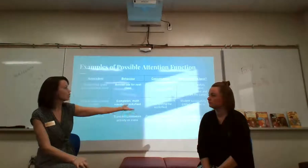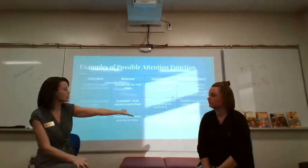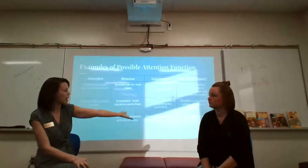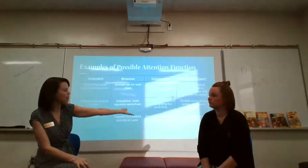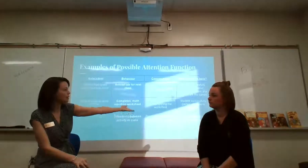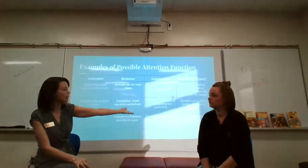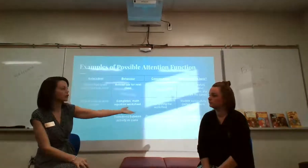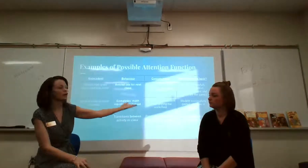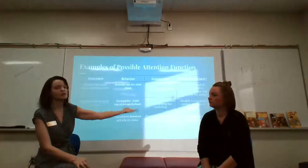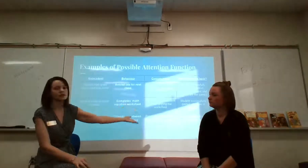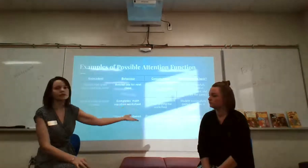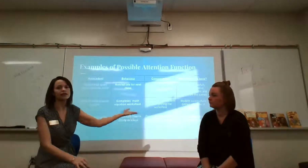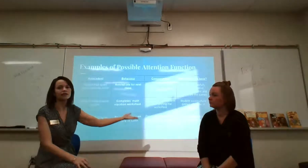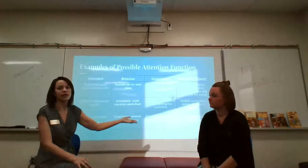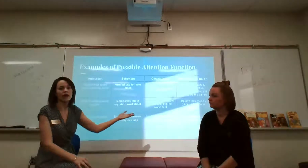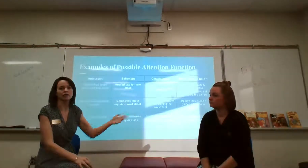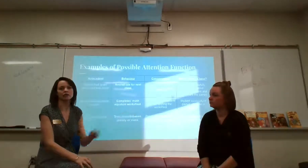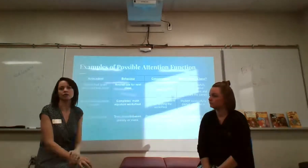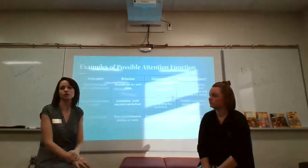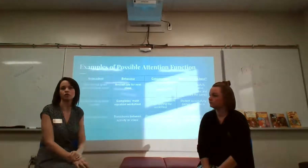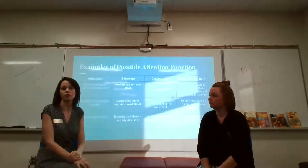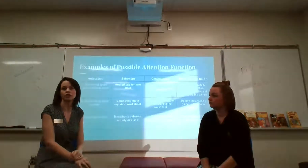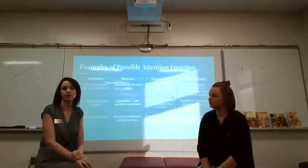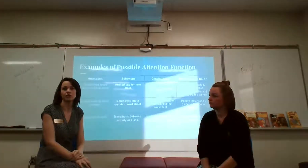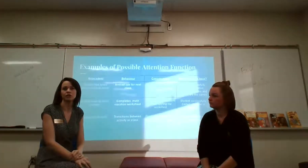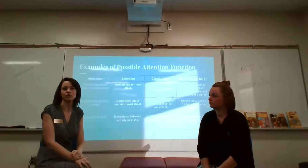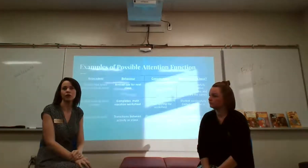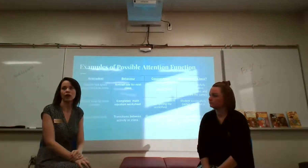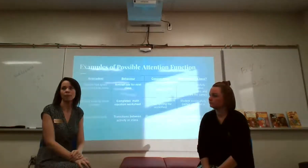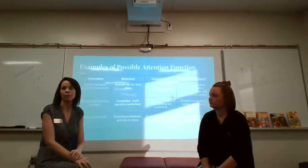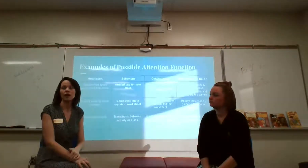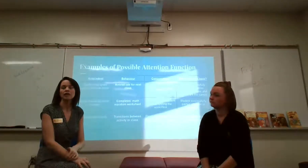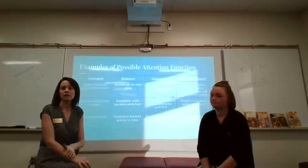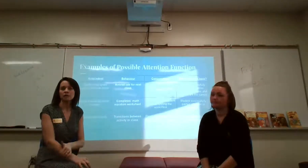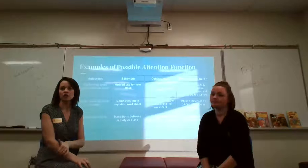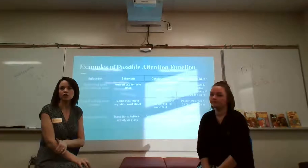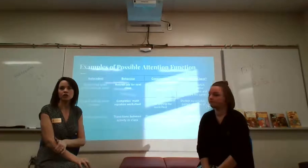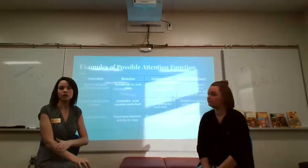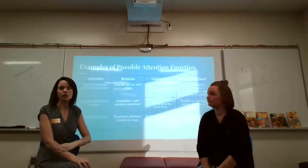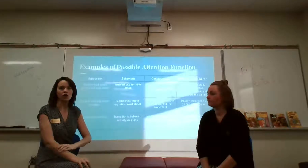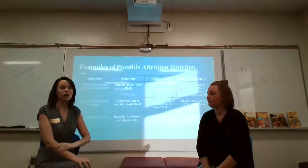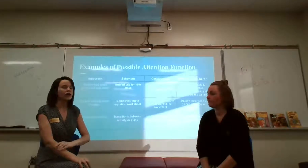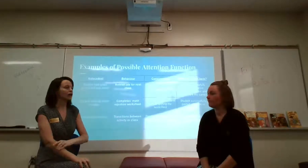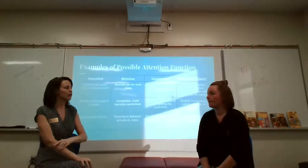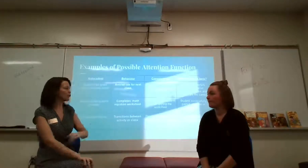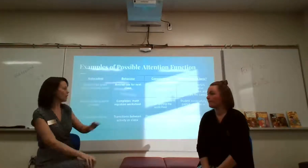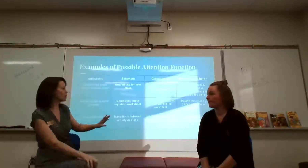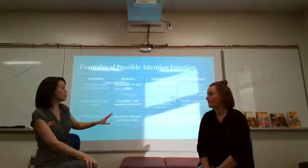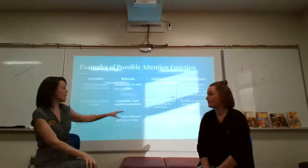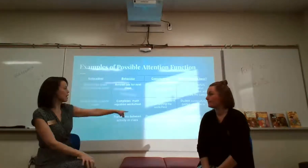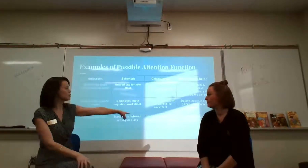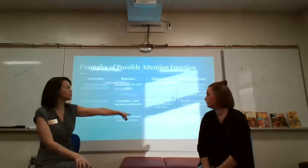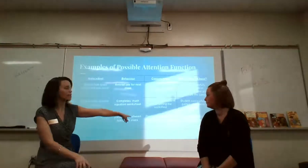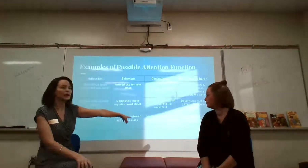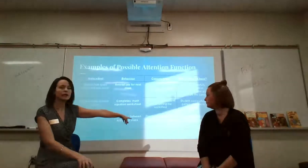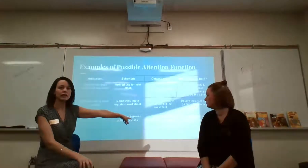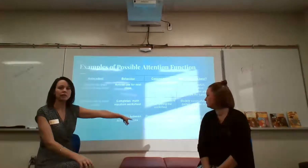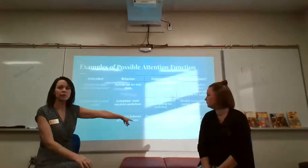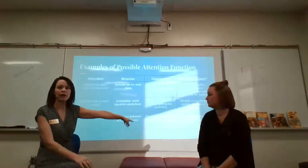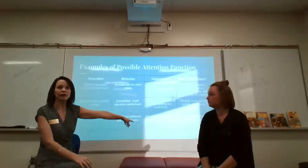what's happening here? Successfully accesses social attention, right? Some of our students, though, if they don't have somebody to give them that